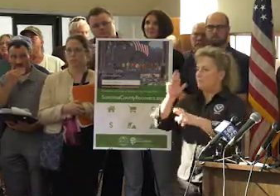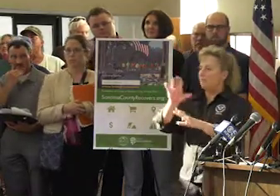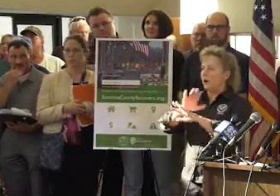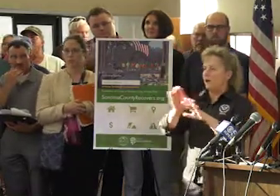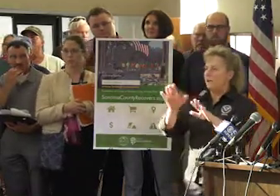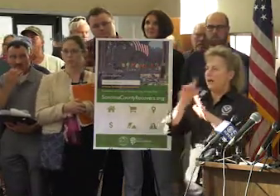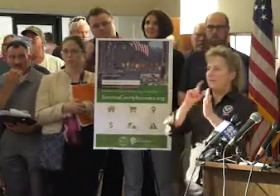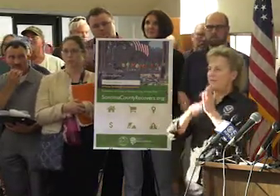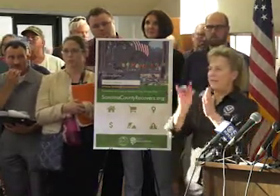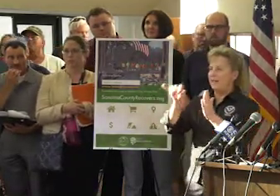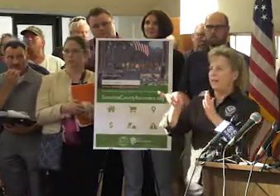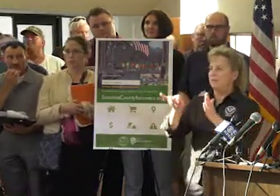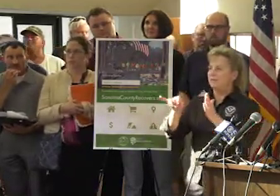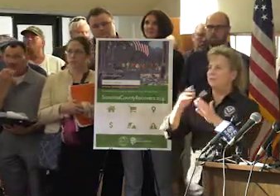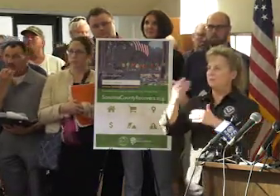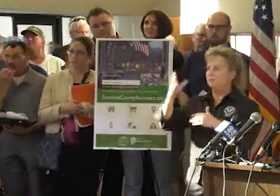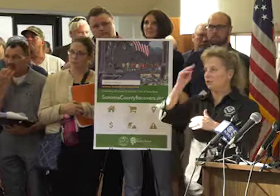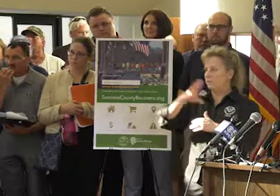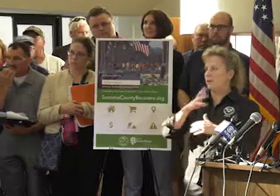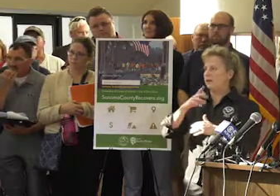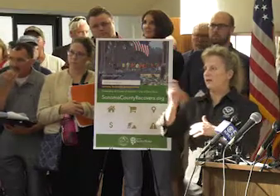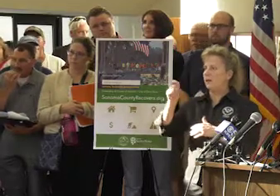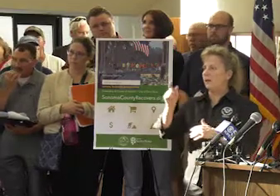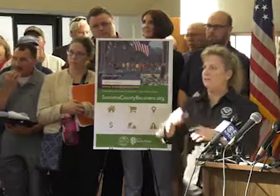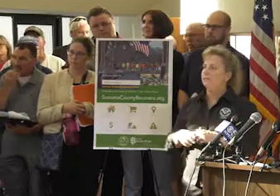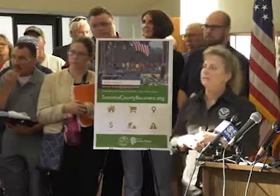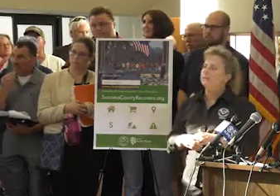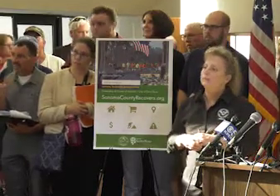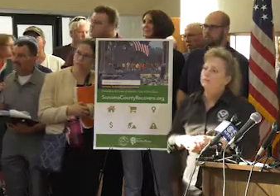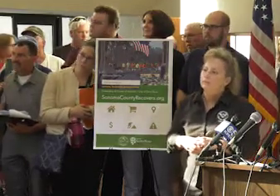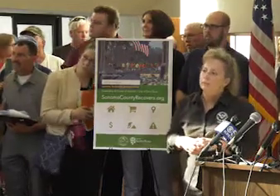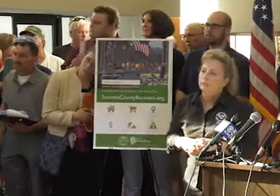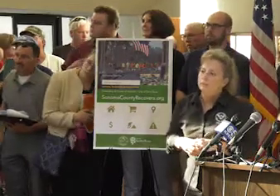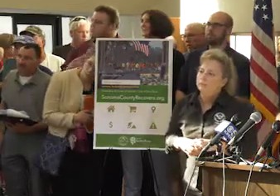by identifying you like that. Let's go to the gentleman in with this hat.